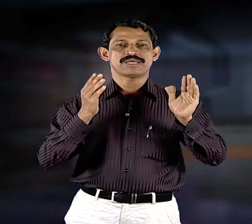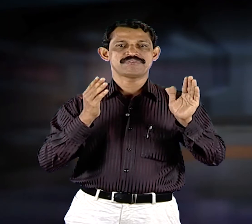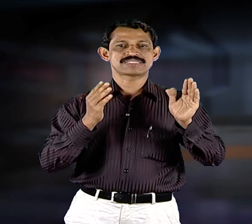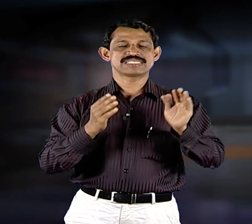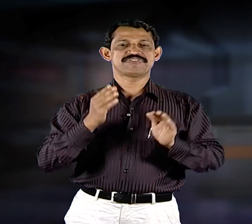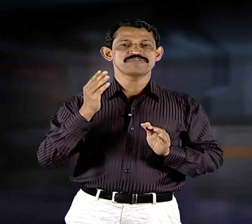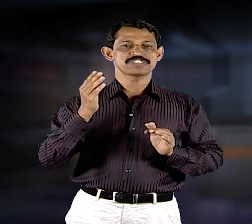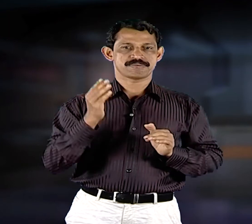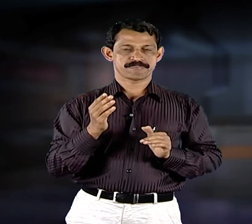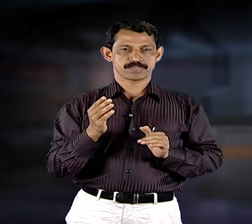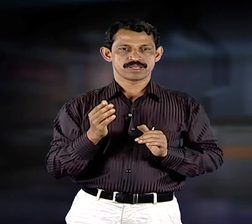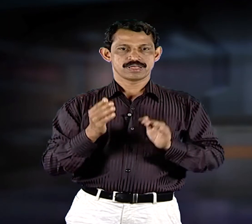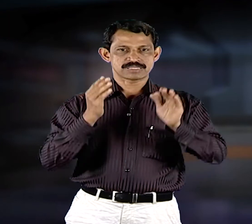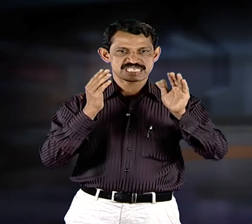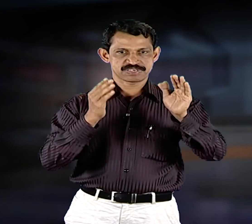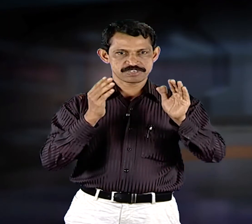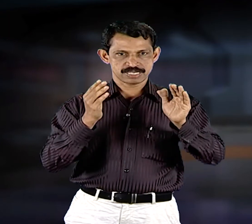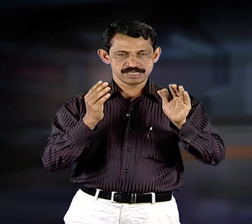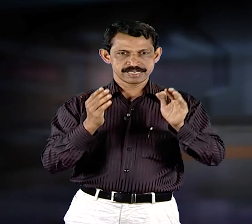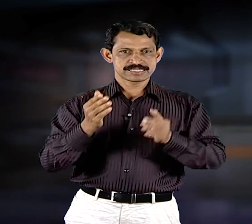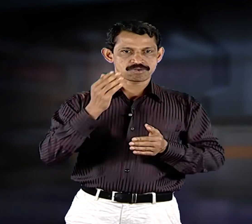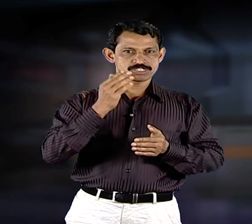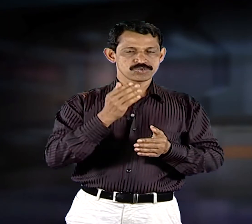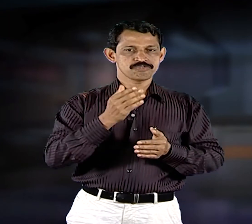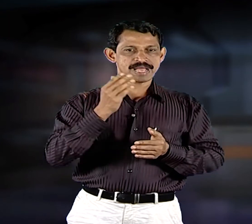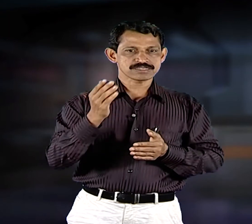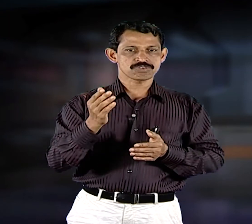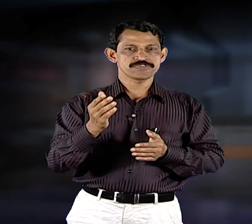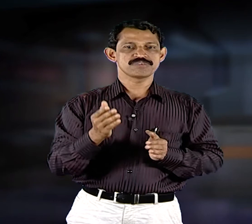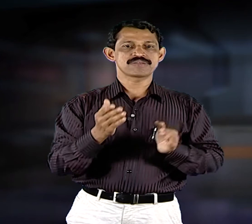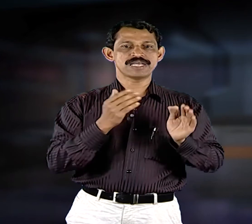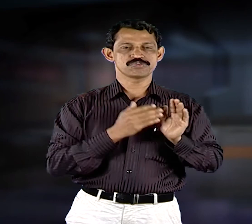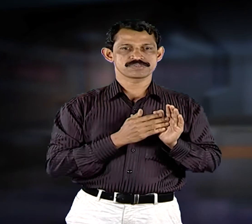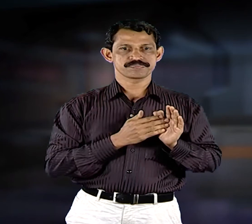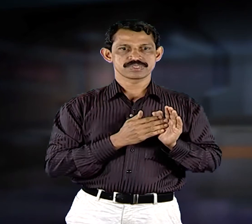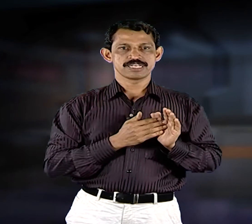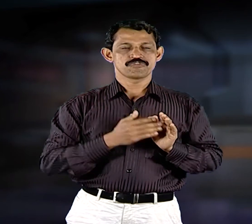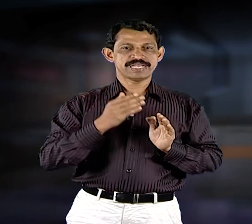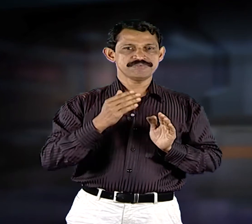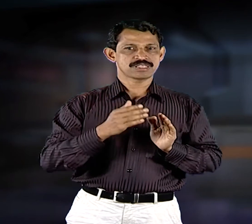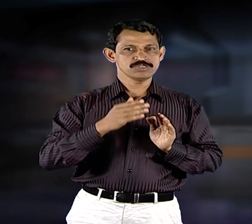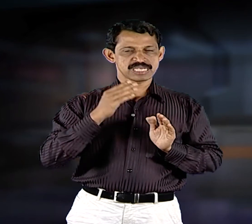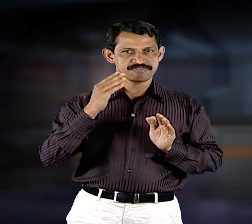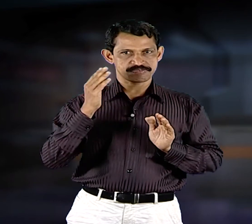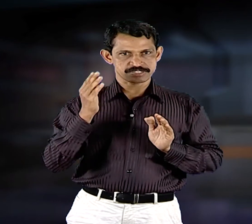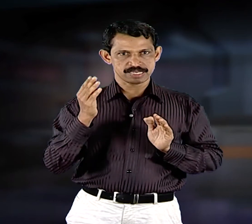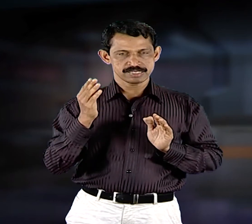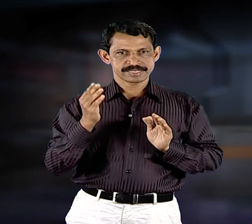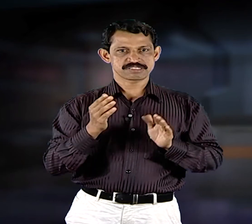a scientific vision. Scientific vision is a constituent factor of human values. Faith without scientific vision is